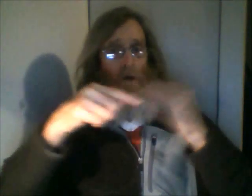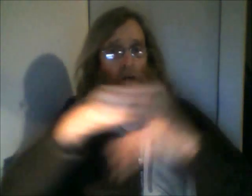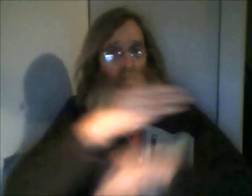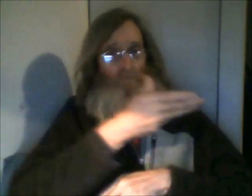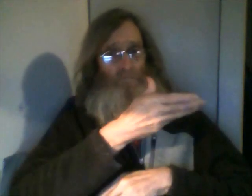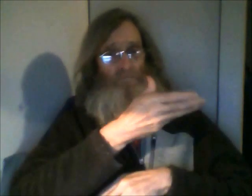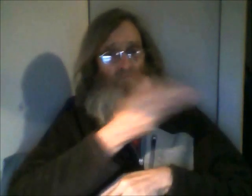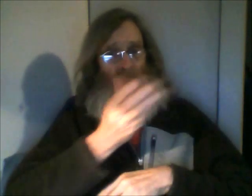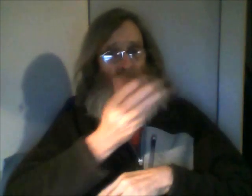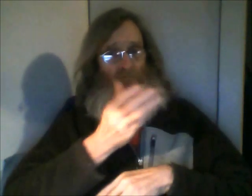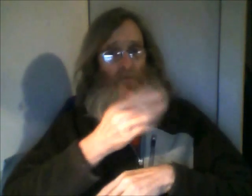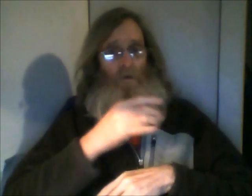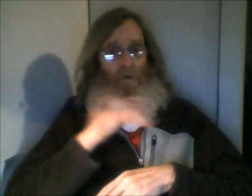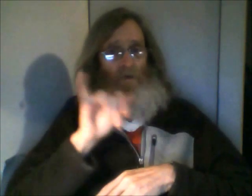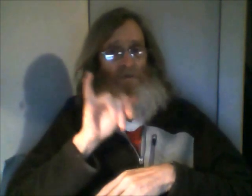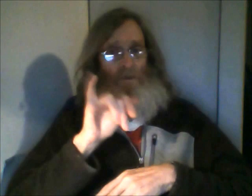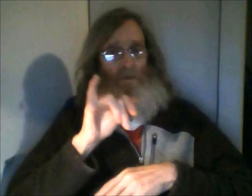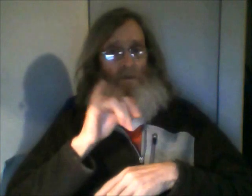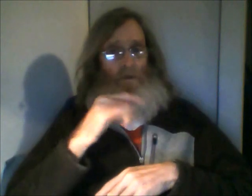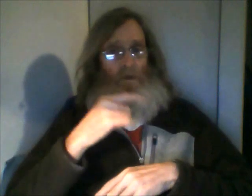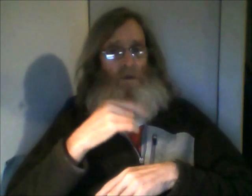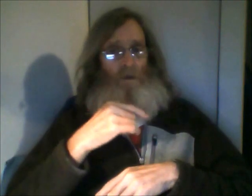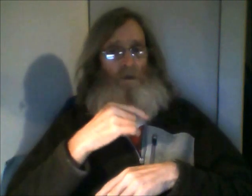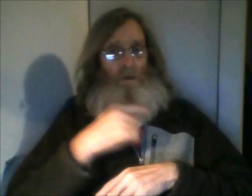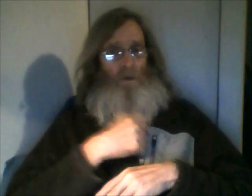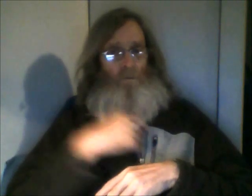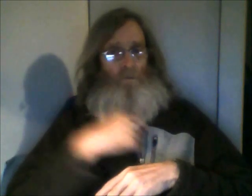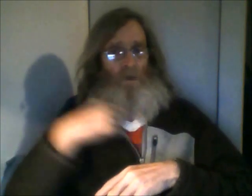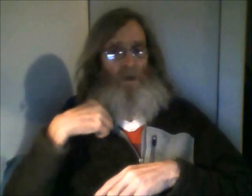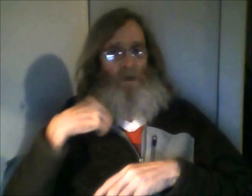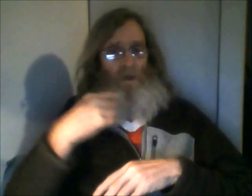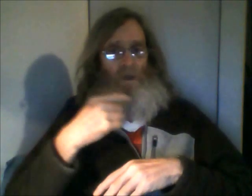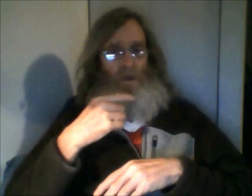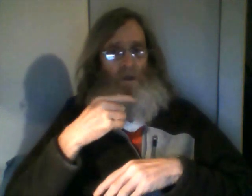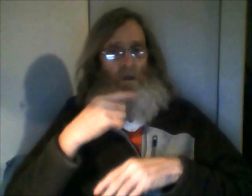They reassemble the parts, then cure the glue in an oven for about half an hour.